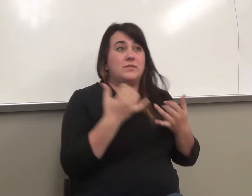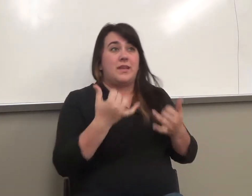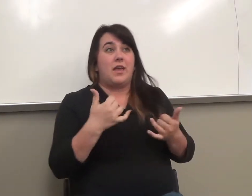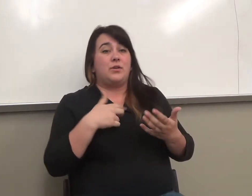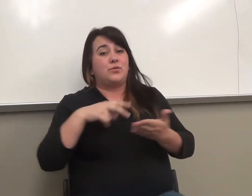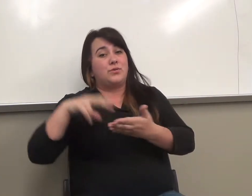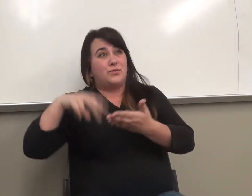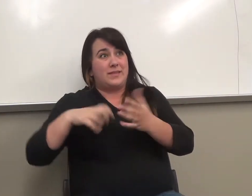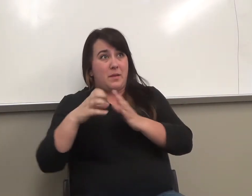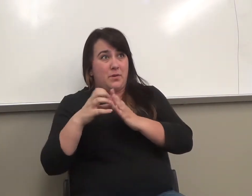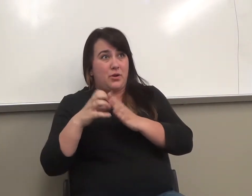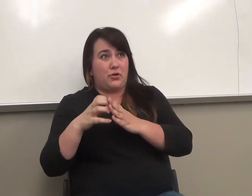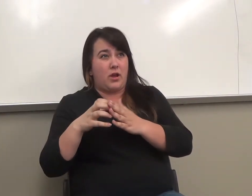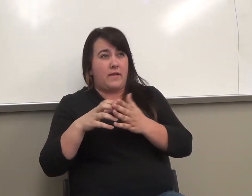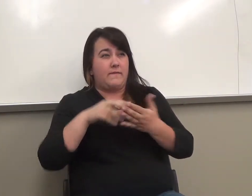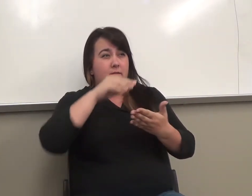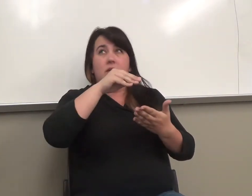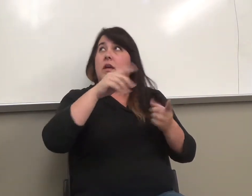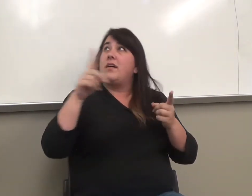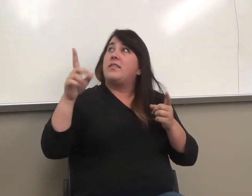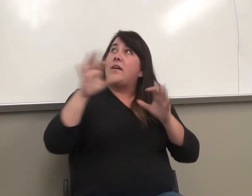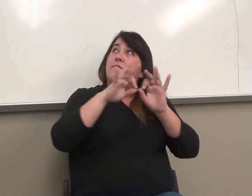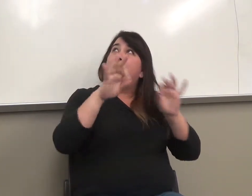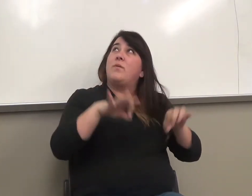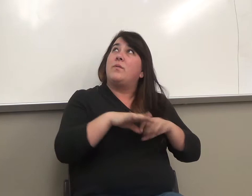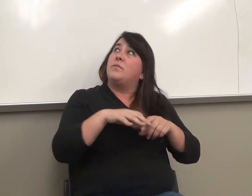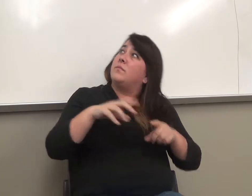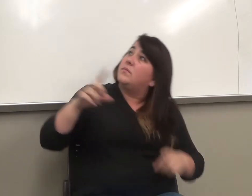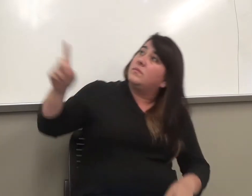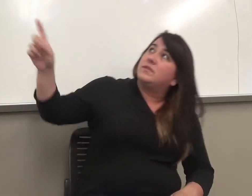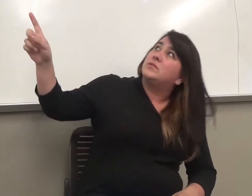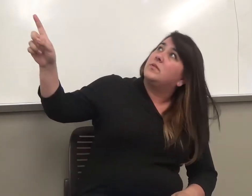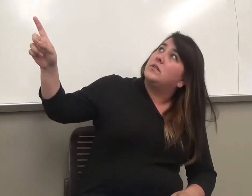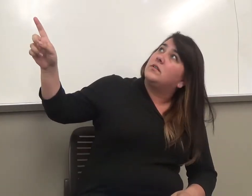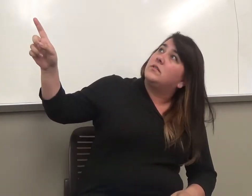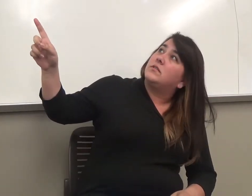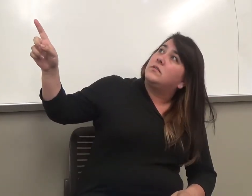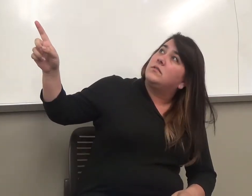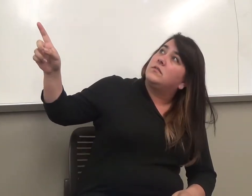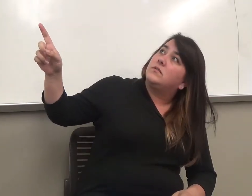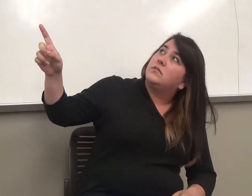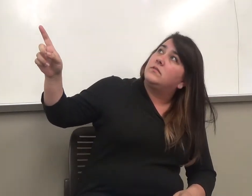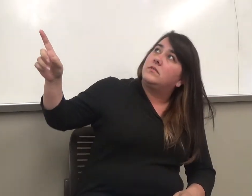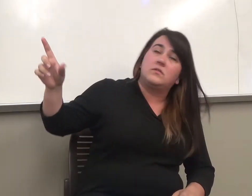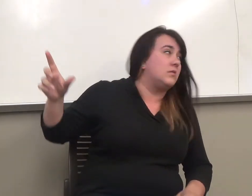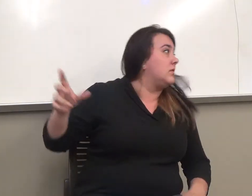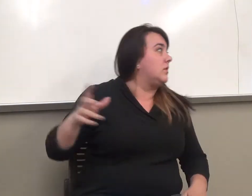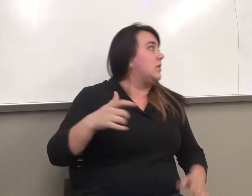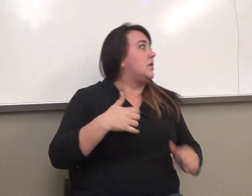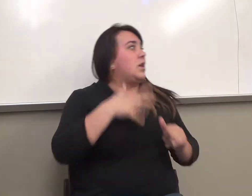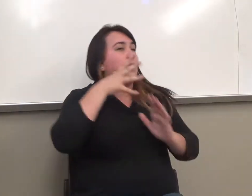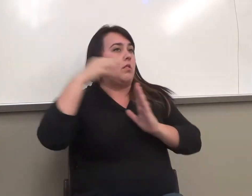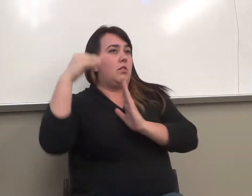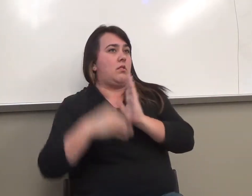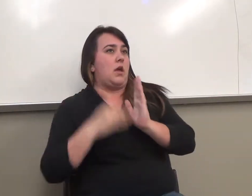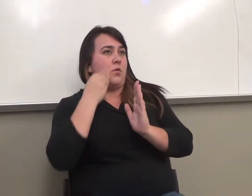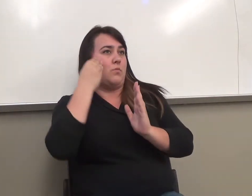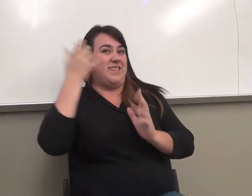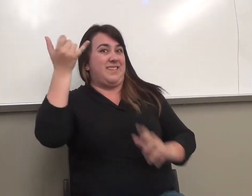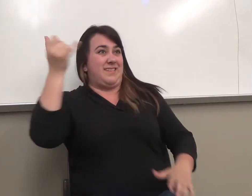This you're going to fill out at home. It's the same thing, but you're just double checking it again on your own. Okay, so